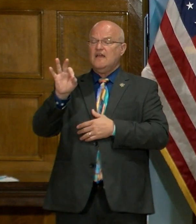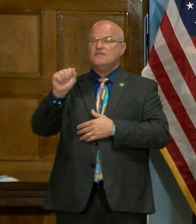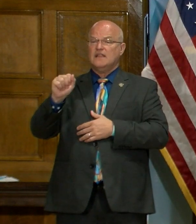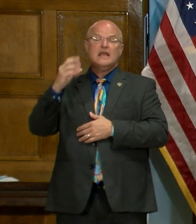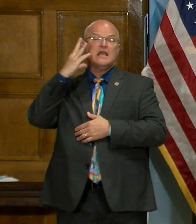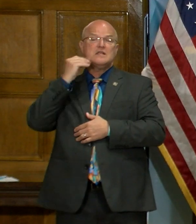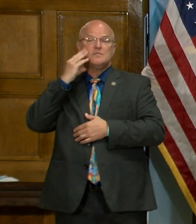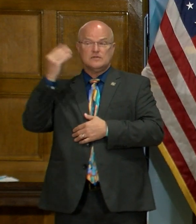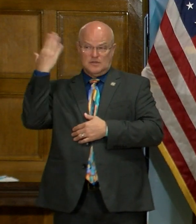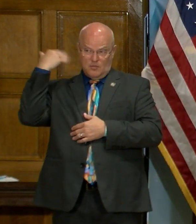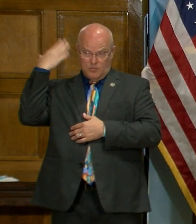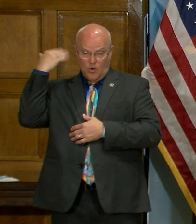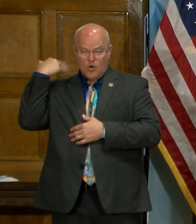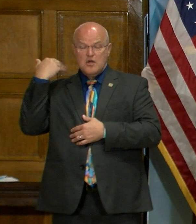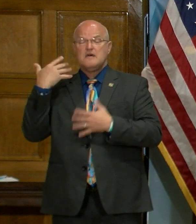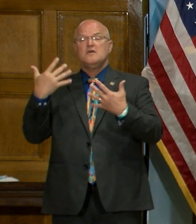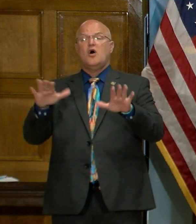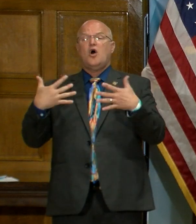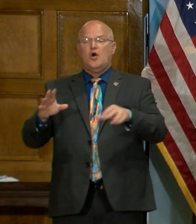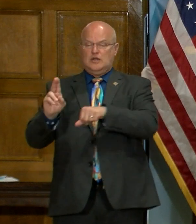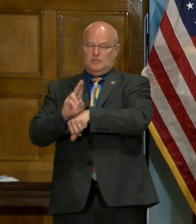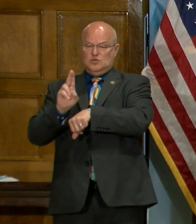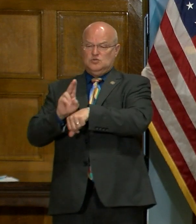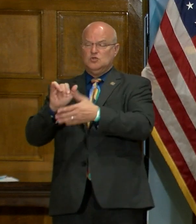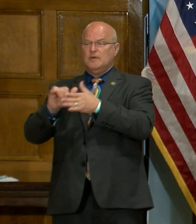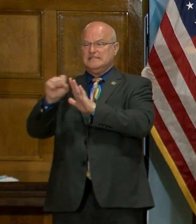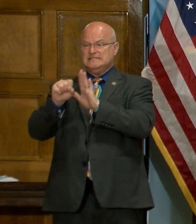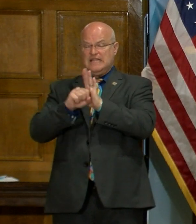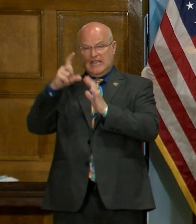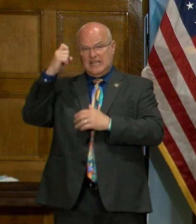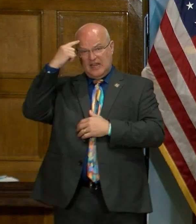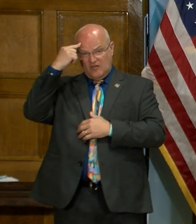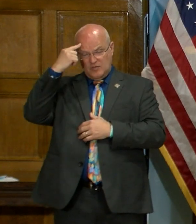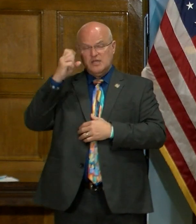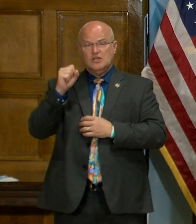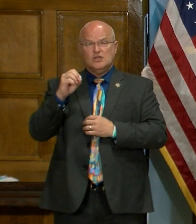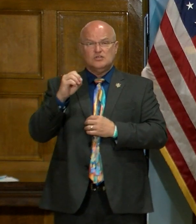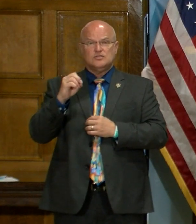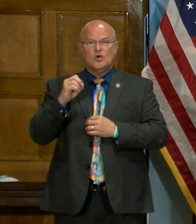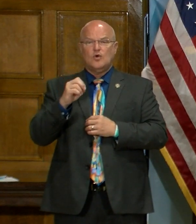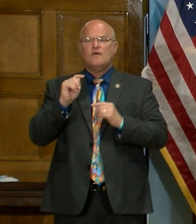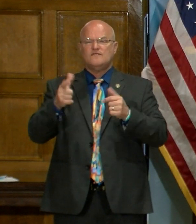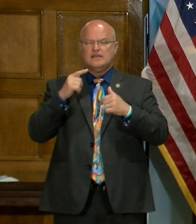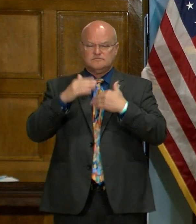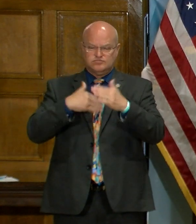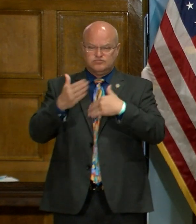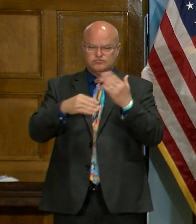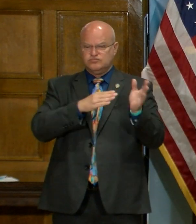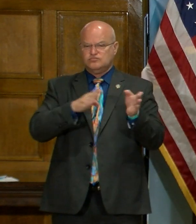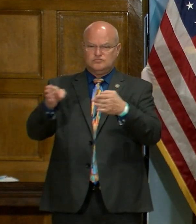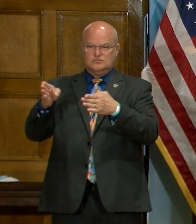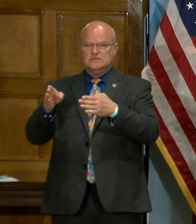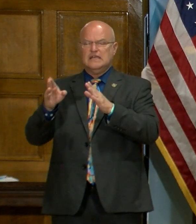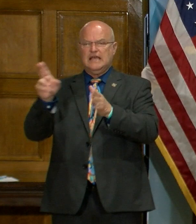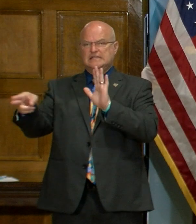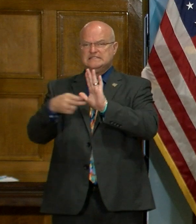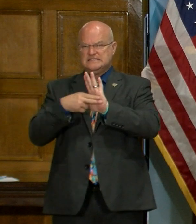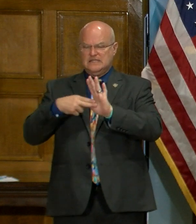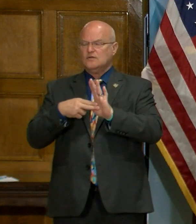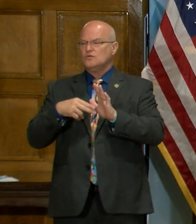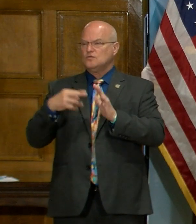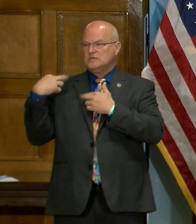had experience with, and so they had already been utilized by state government, so it went very fast in assigning